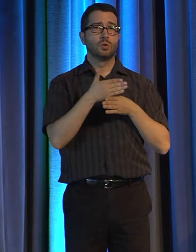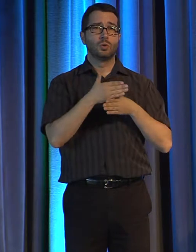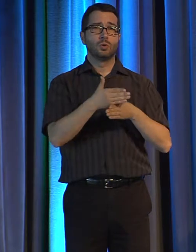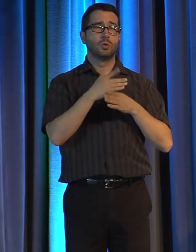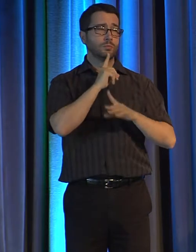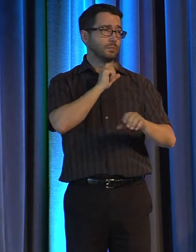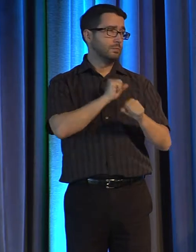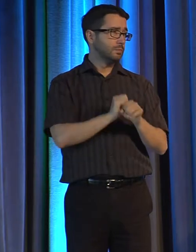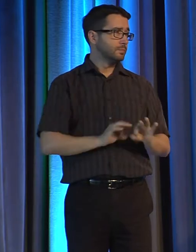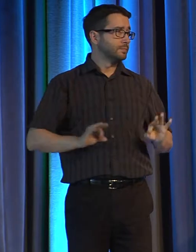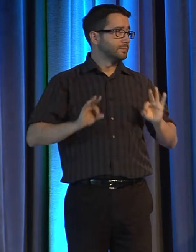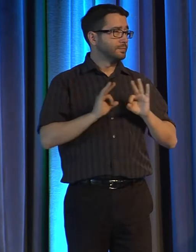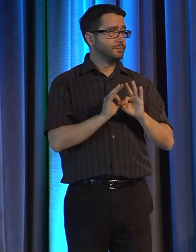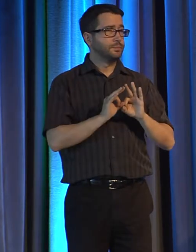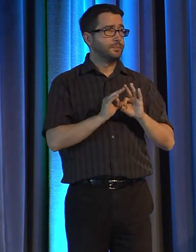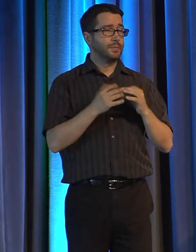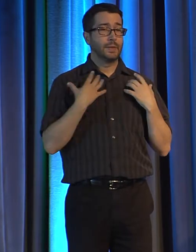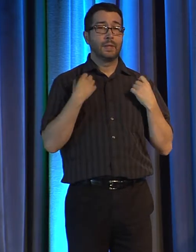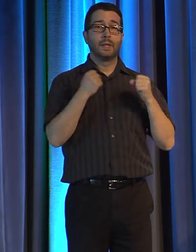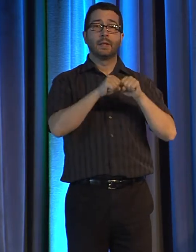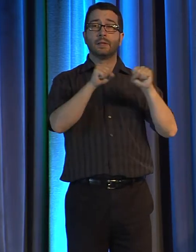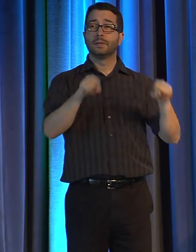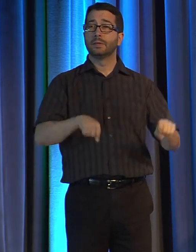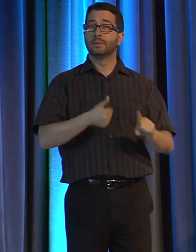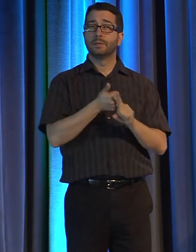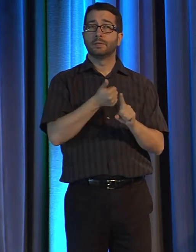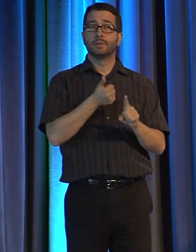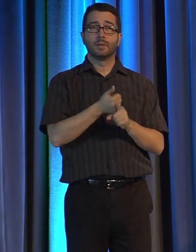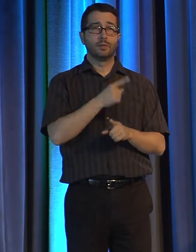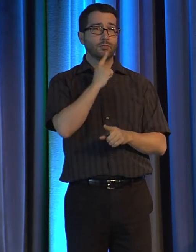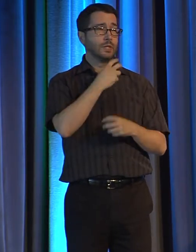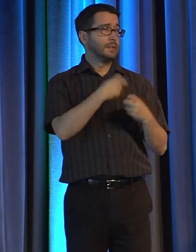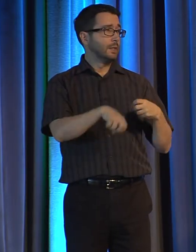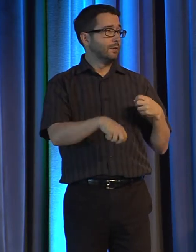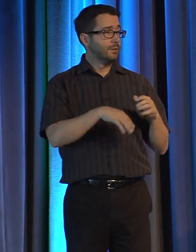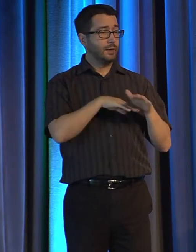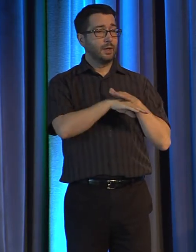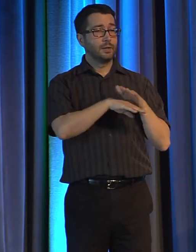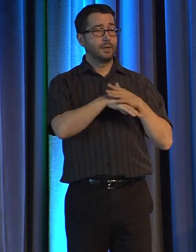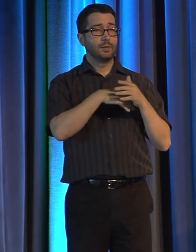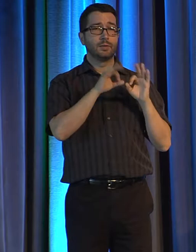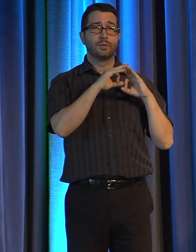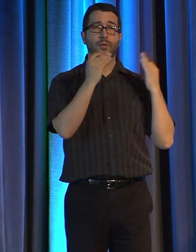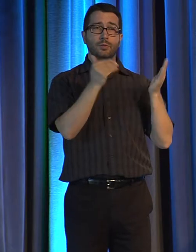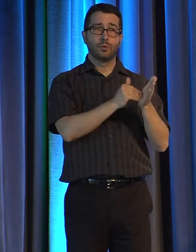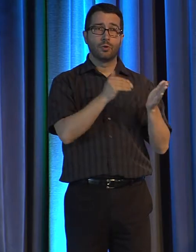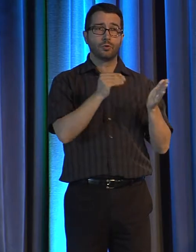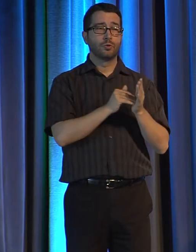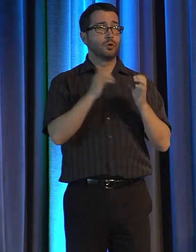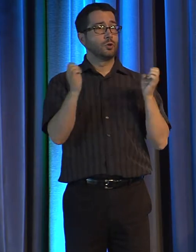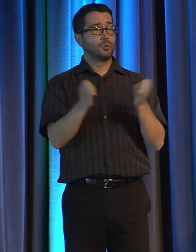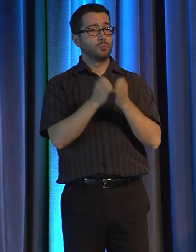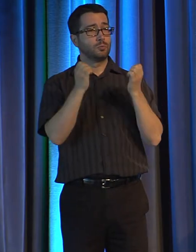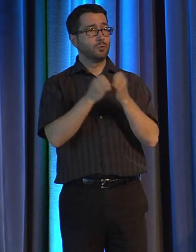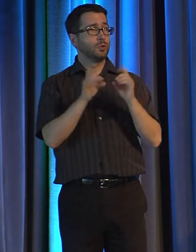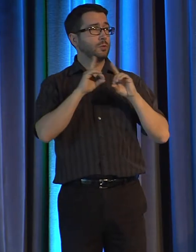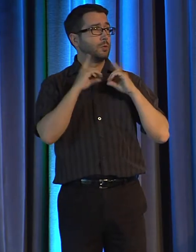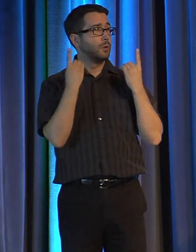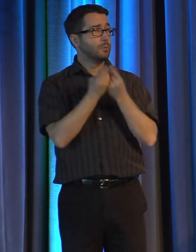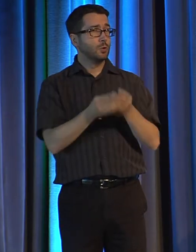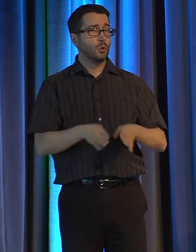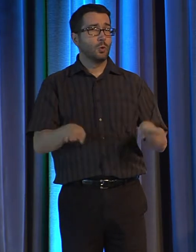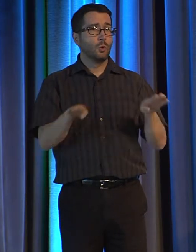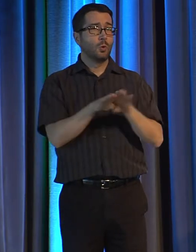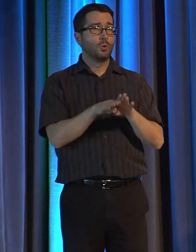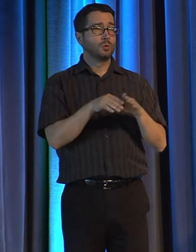There are some tough challenges in the health system. Access to primary health care, emergency department closures, we have wait